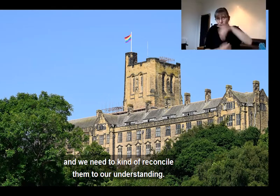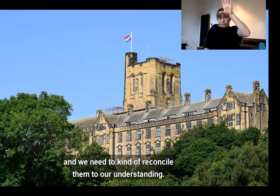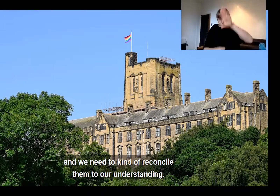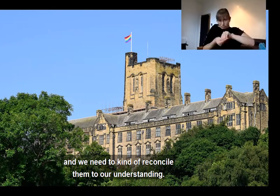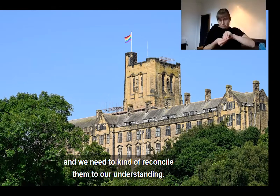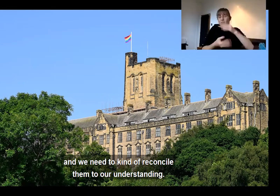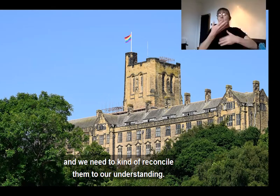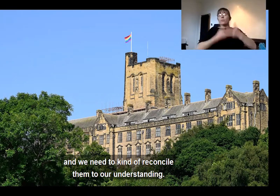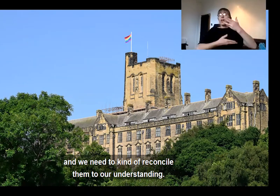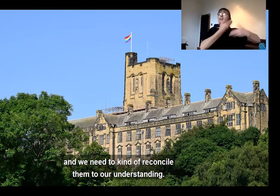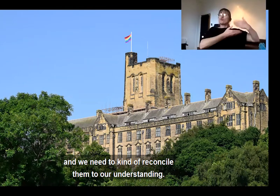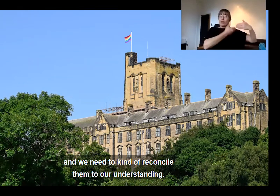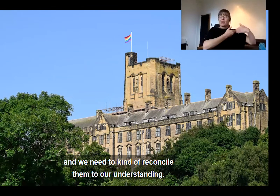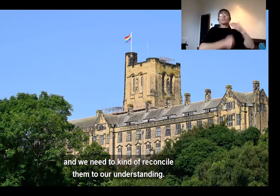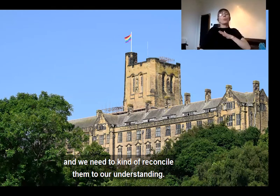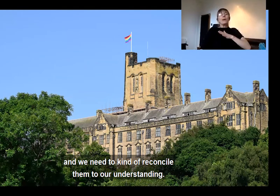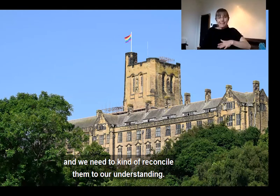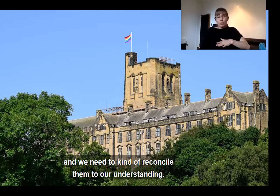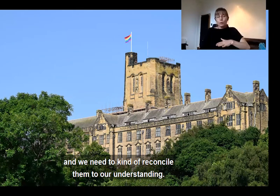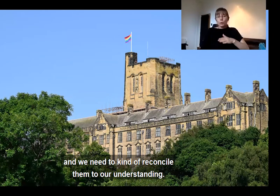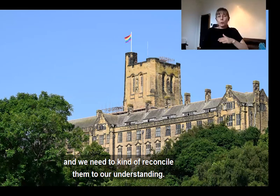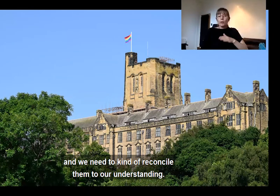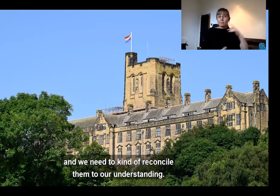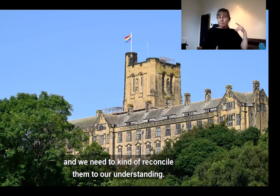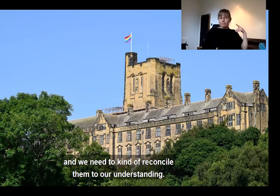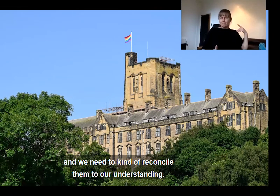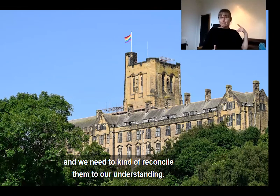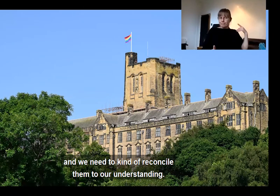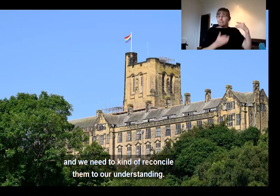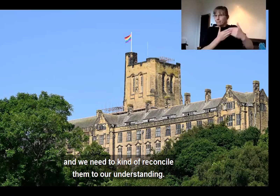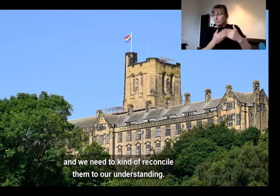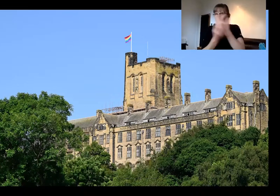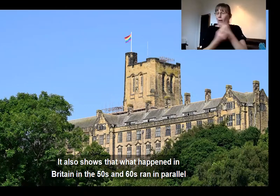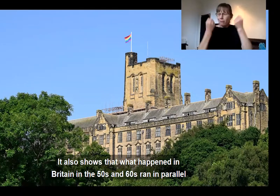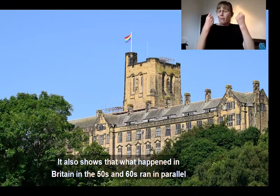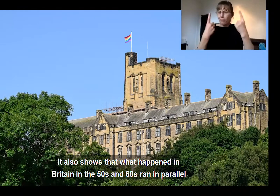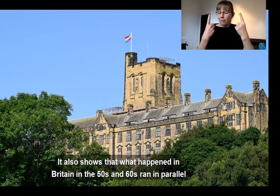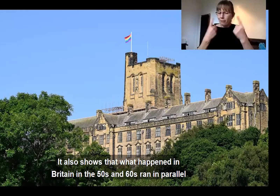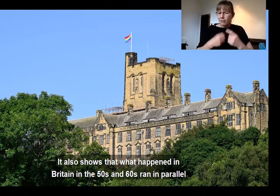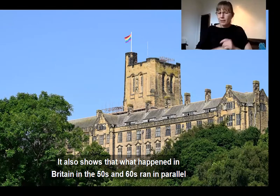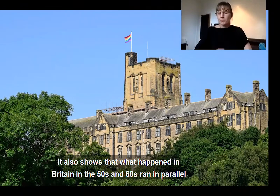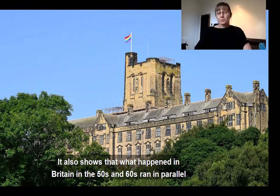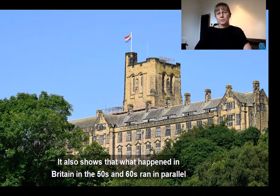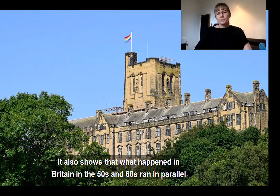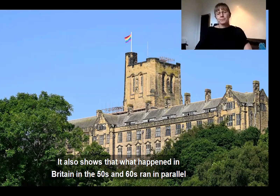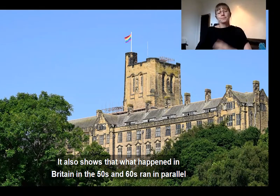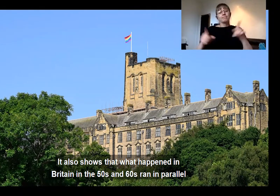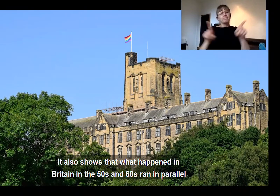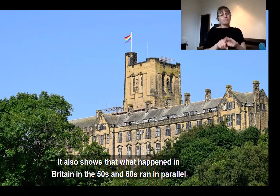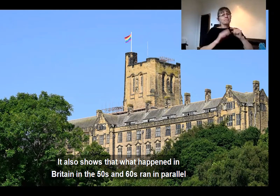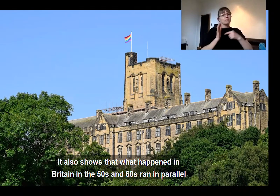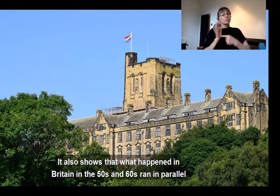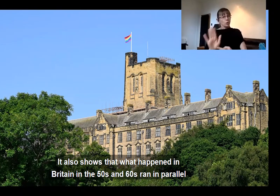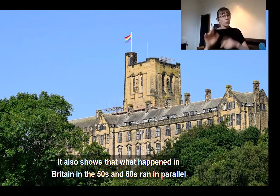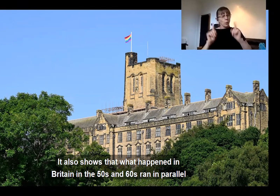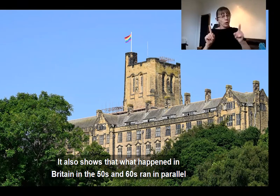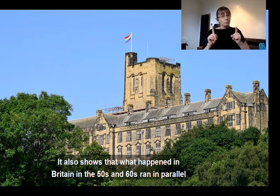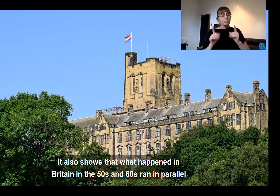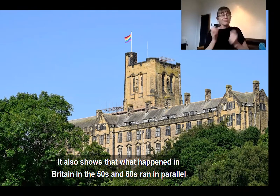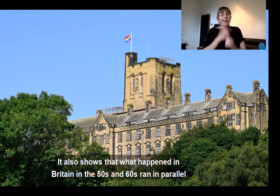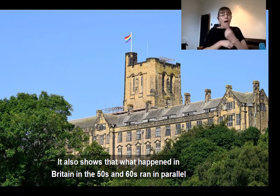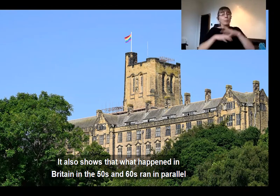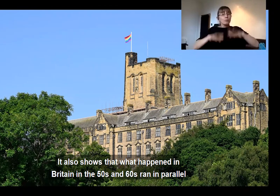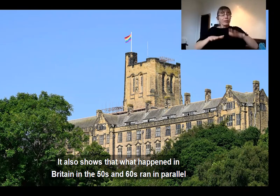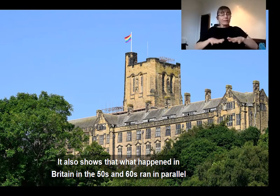that history, and we need to kind of reconcile them to our understanding. It also shows that what happened in Britain in the 50s